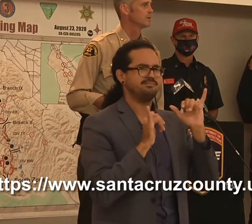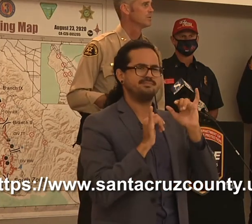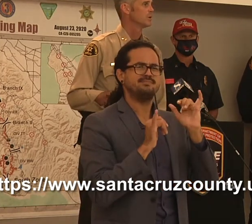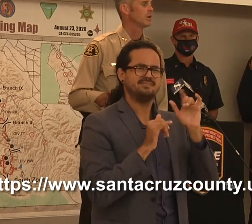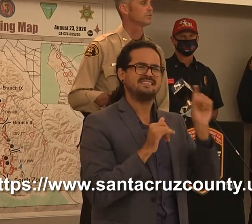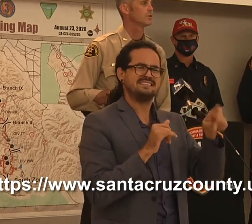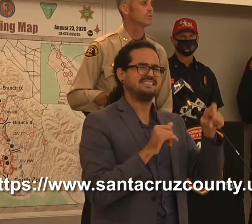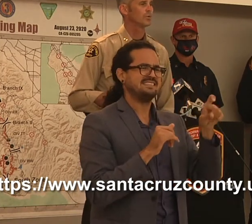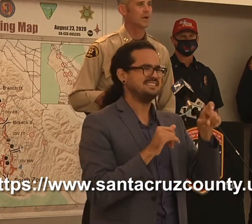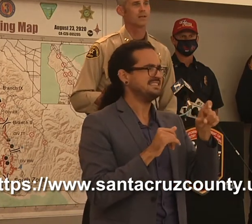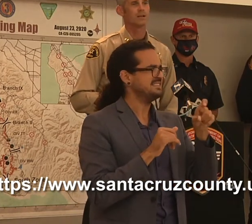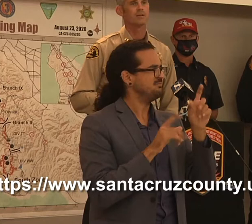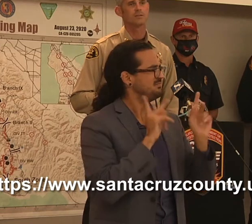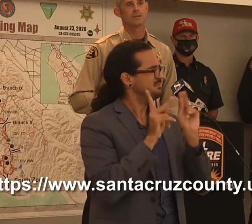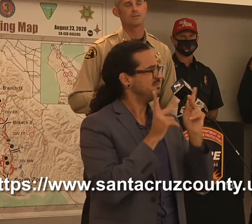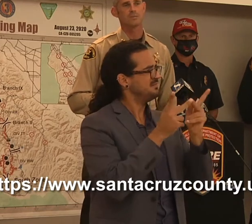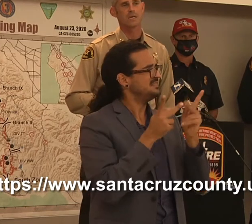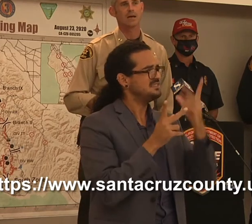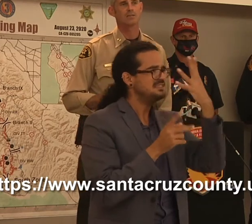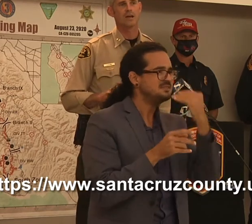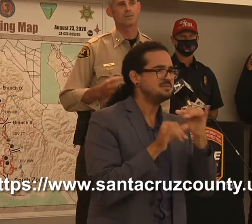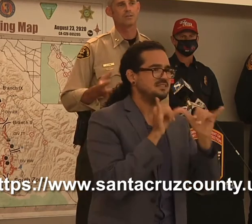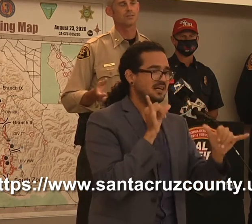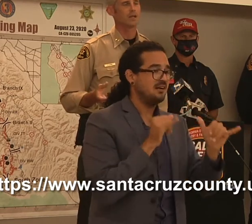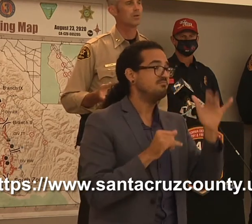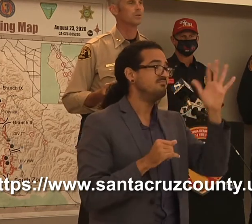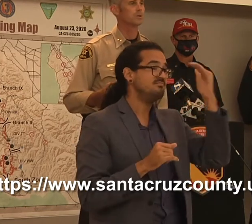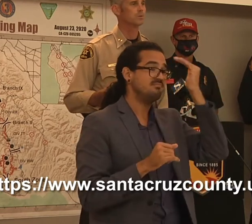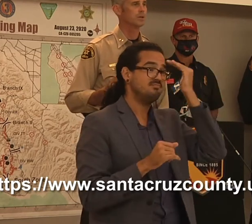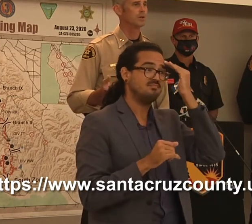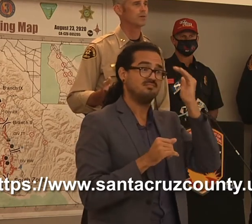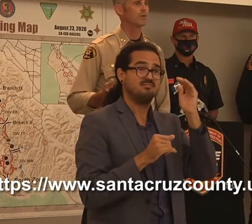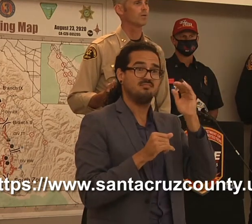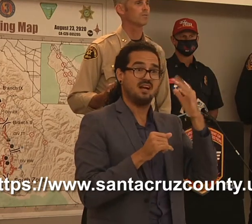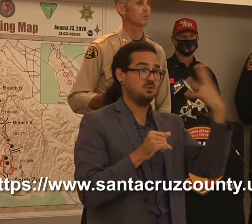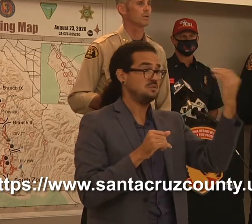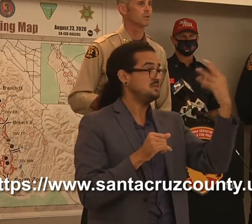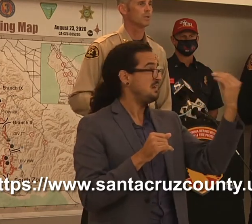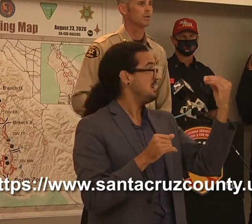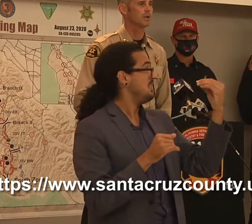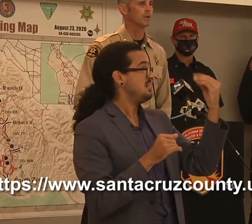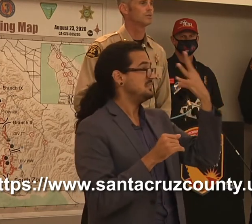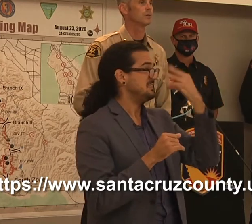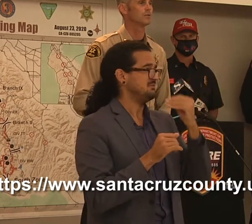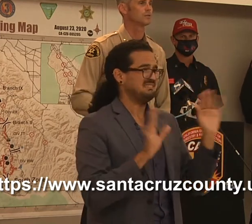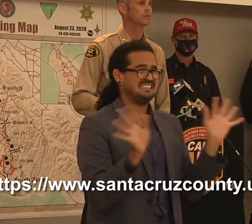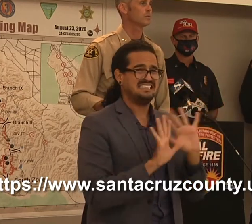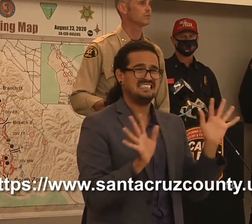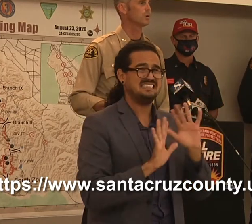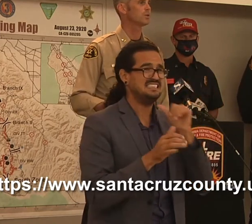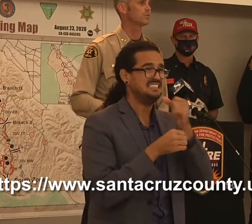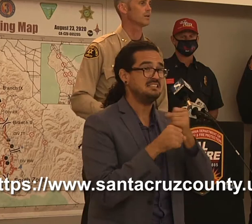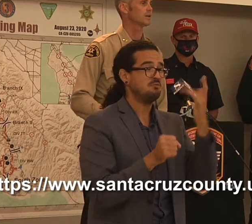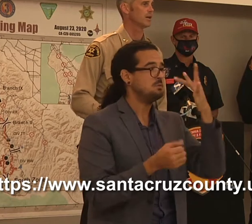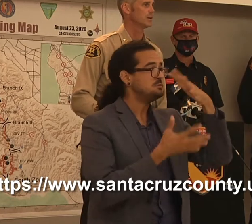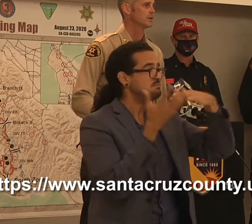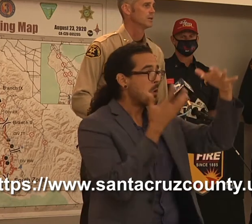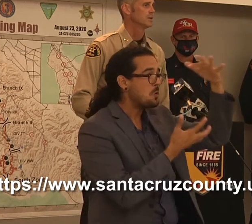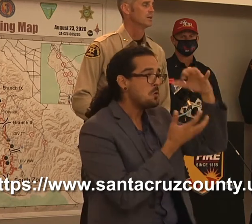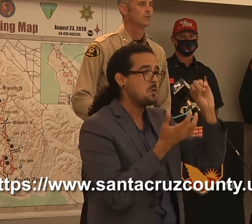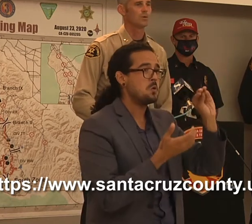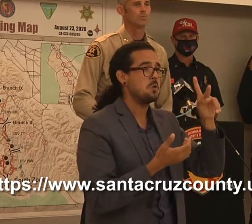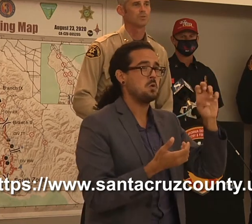sleep, but also recognizing that sleeping outside just isn't healthy in a fire environment. It's extremely smoky throughout the